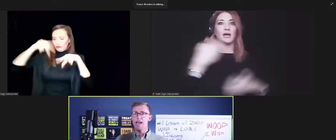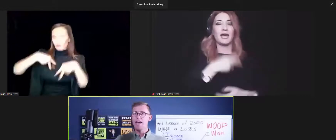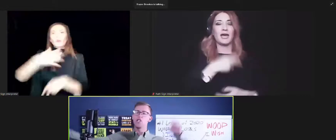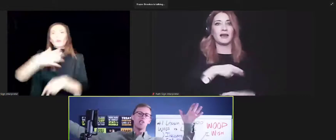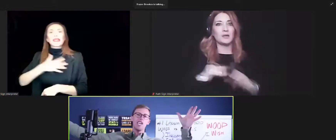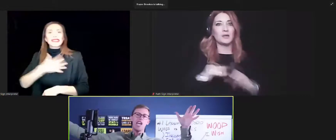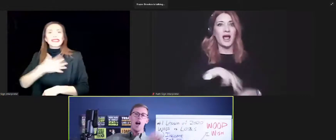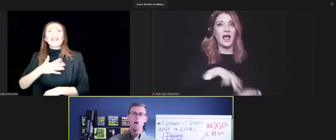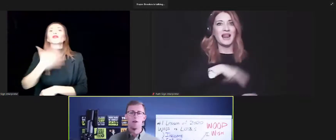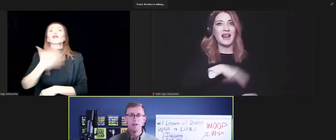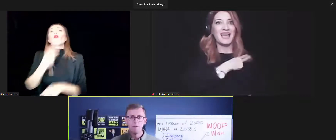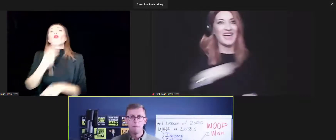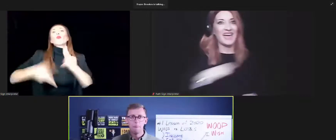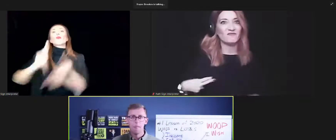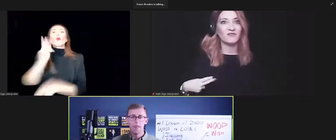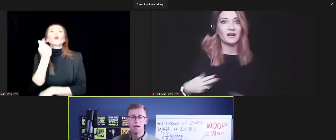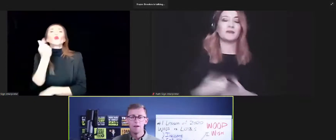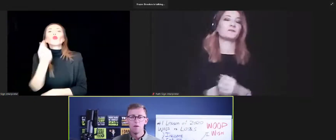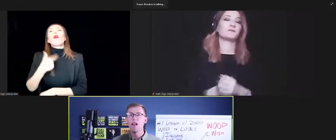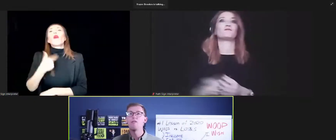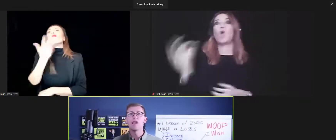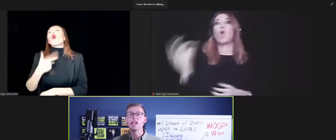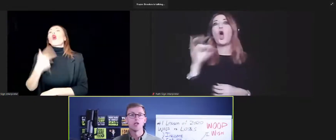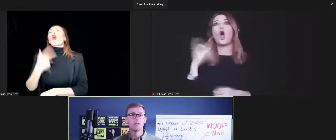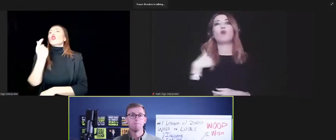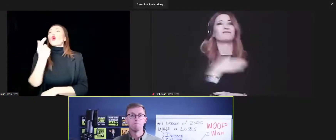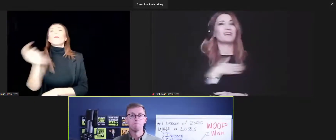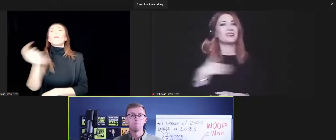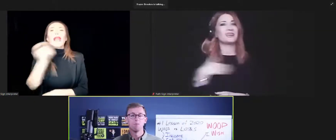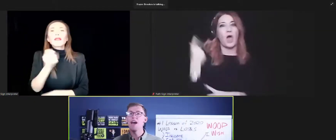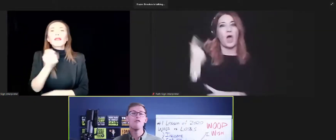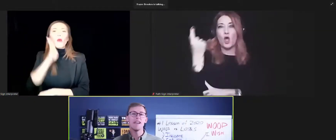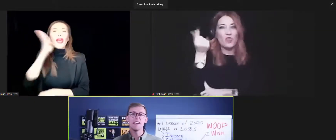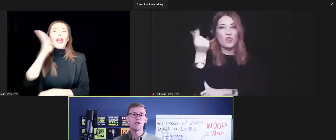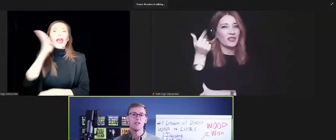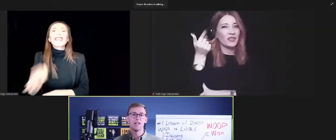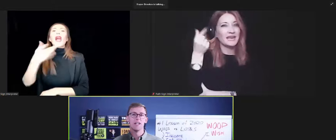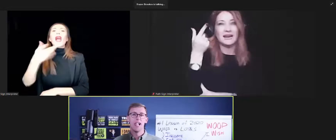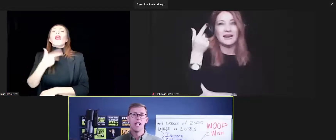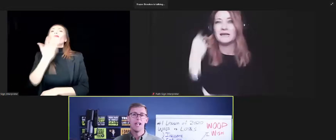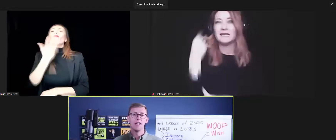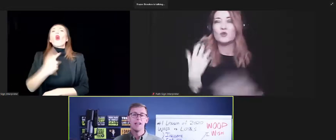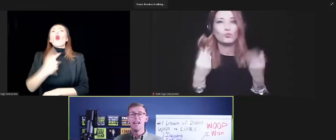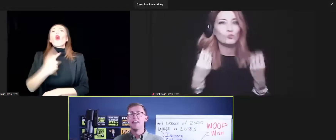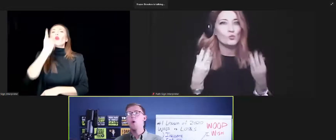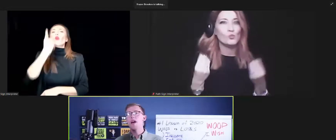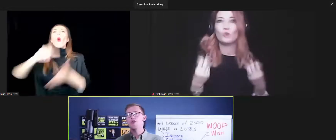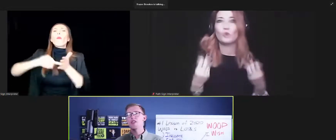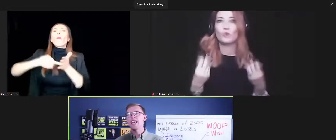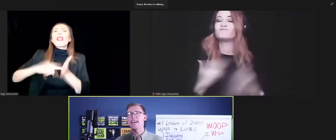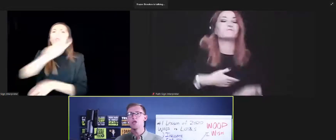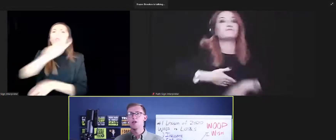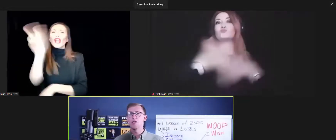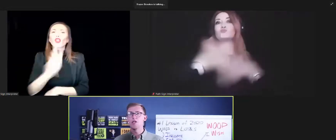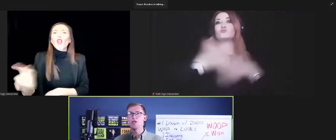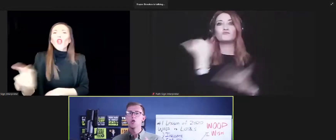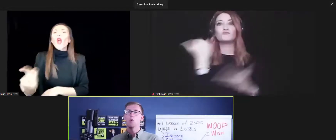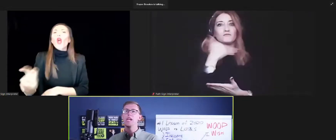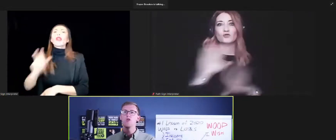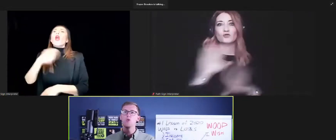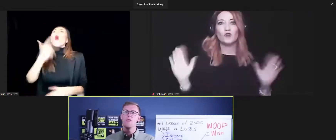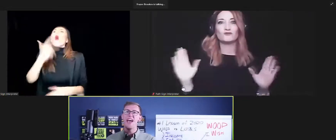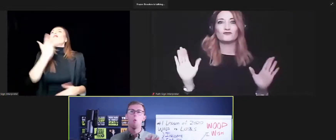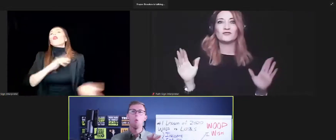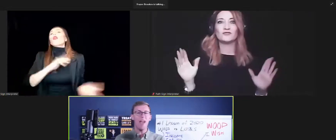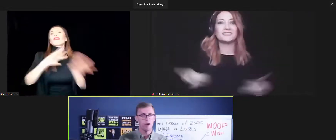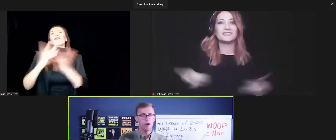hit CEO. Whatever it is. Whatever it is. The question is, when someone gives you